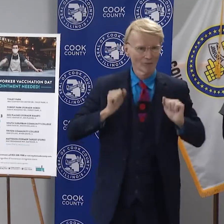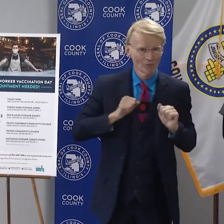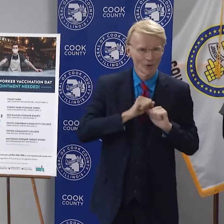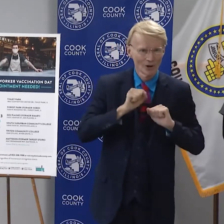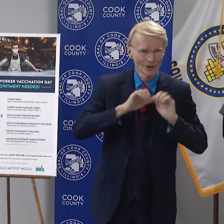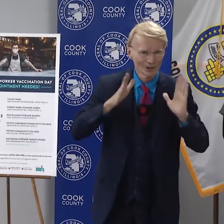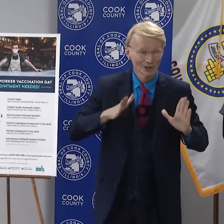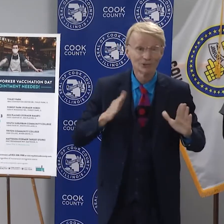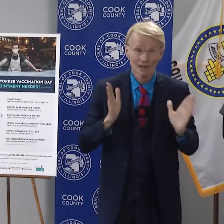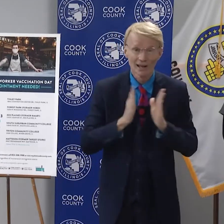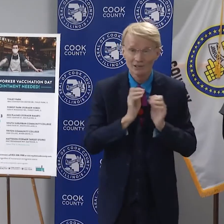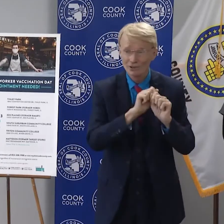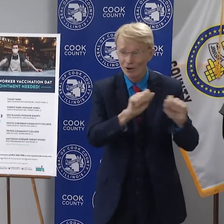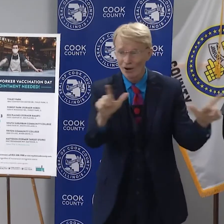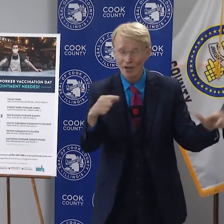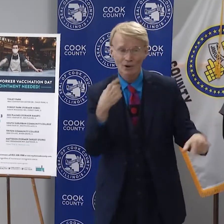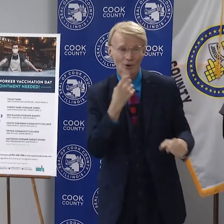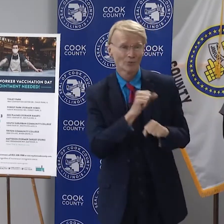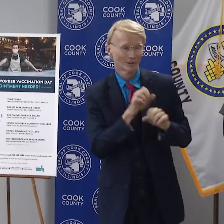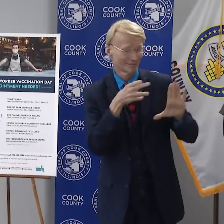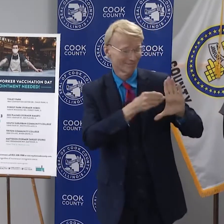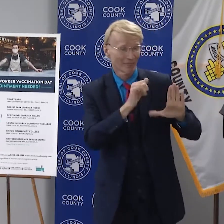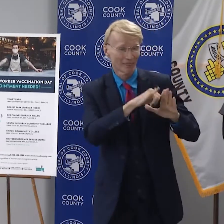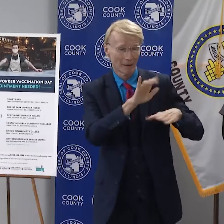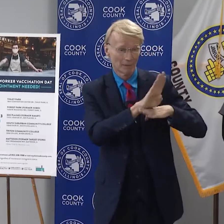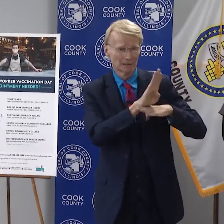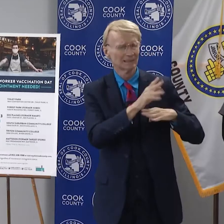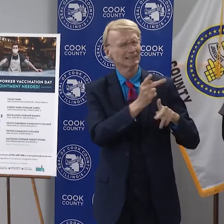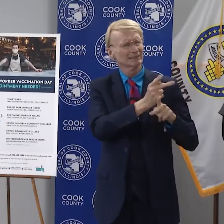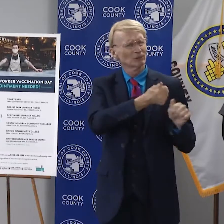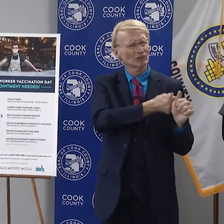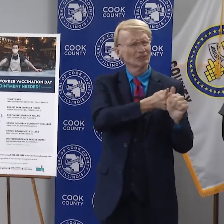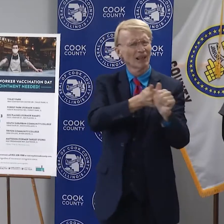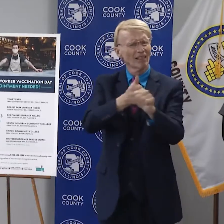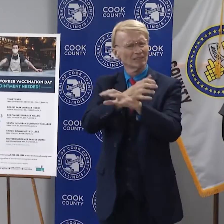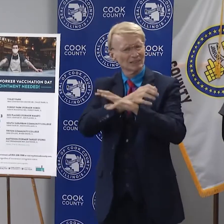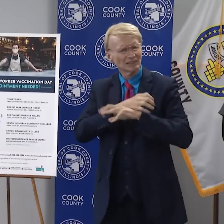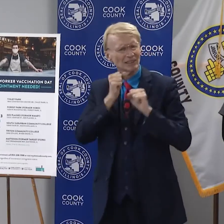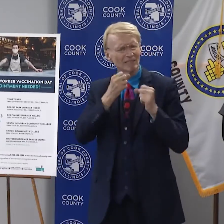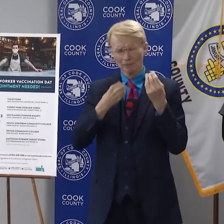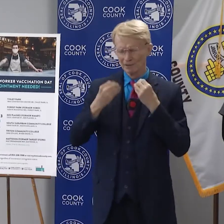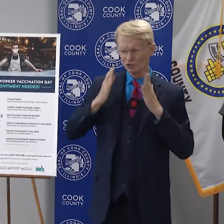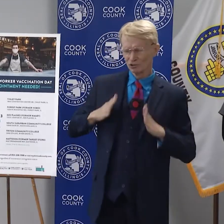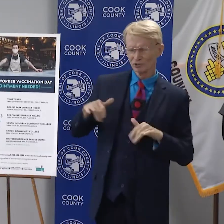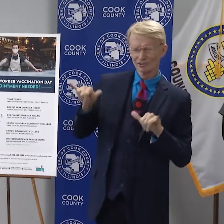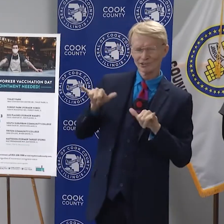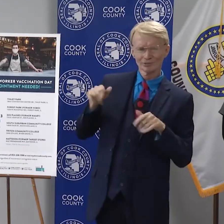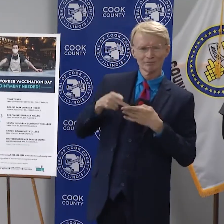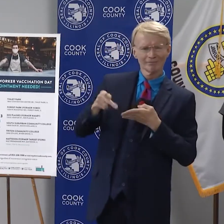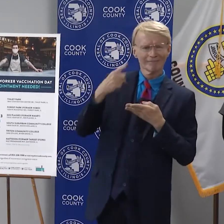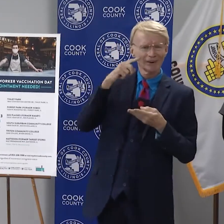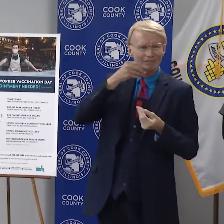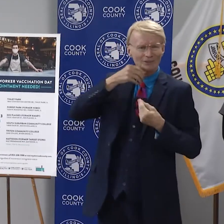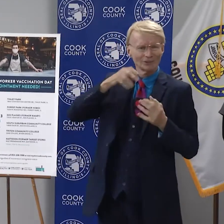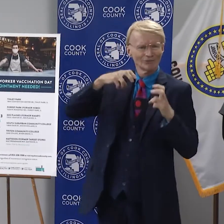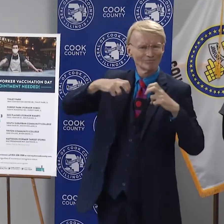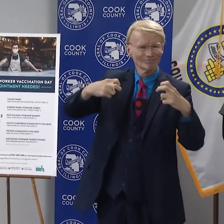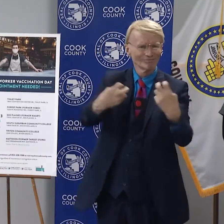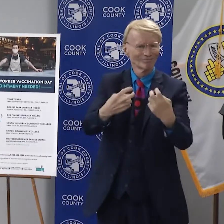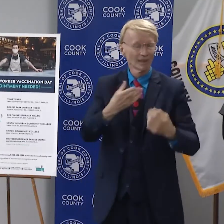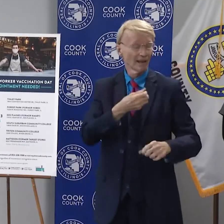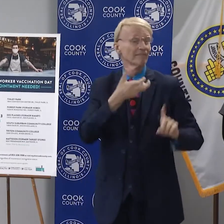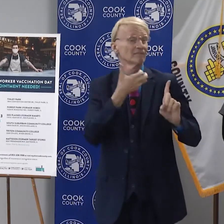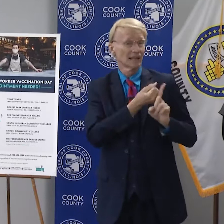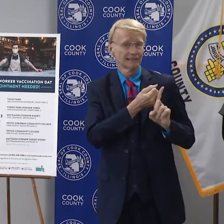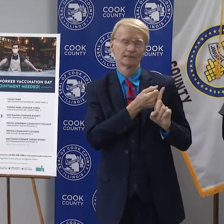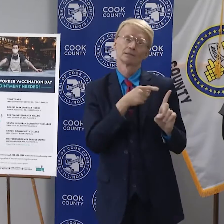ask all operators and employees to do everything they can to keep themselves and diners safe. That's the most important thing. And vaccines are a critical